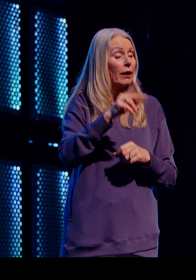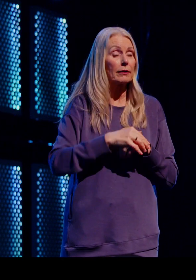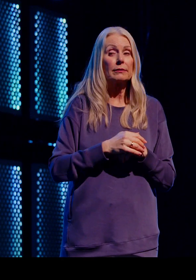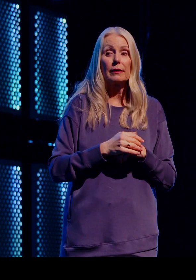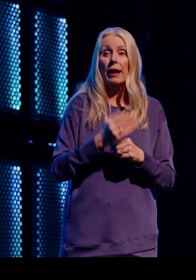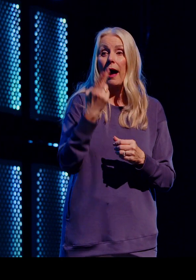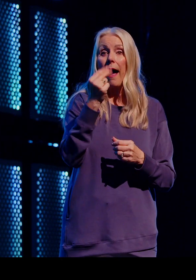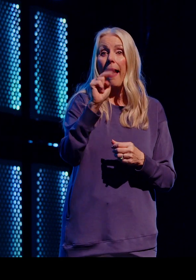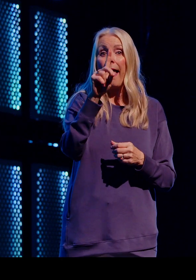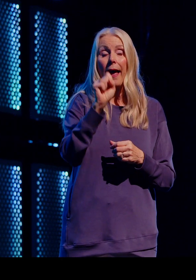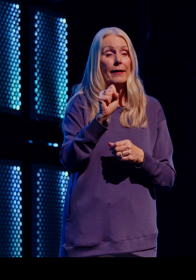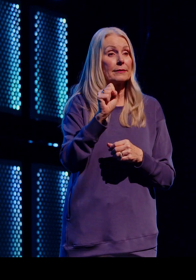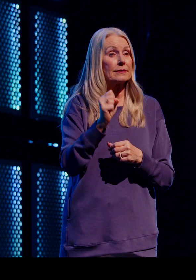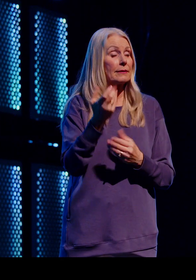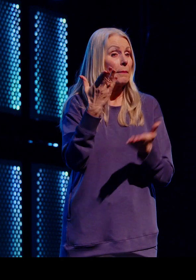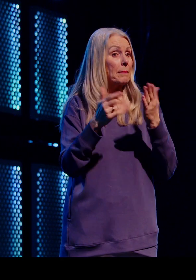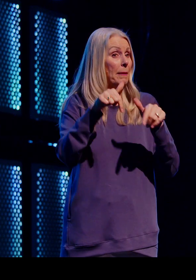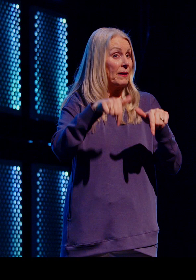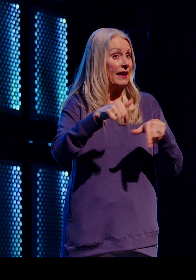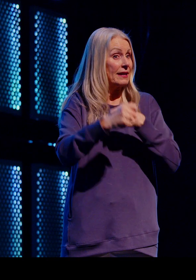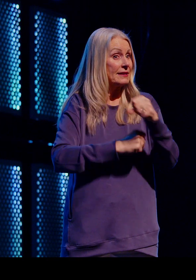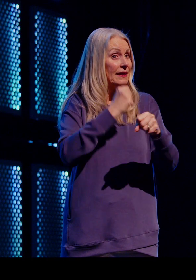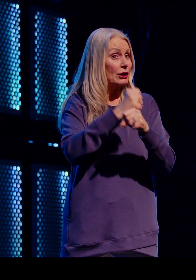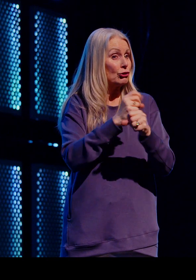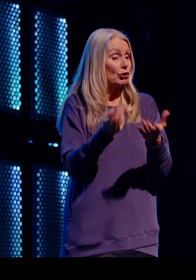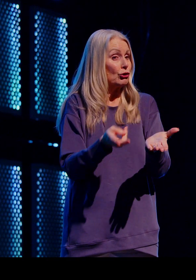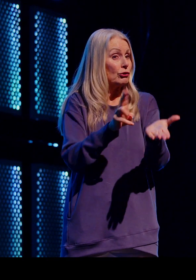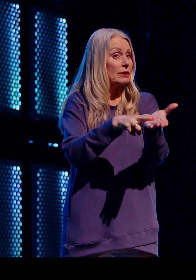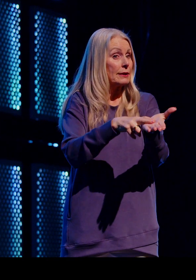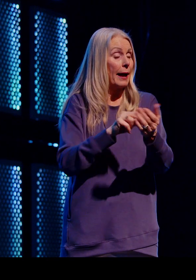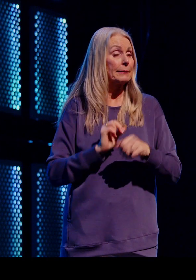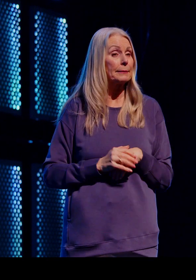Maybe this is the year to sign up.